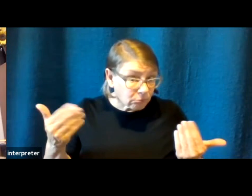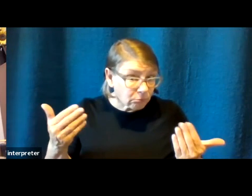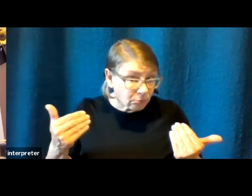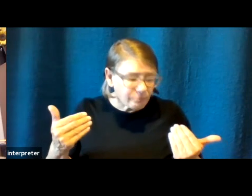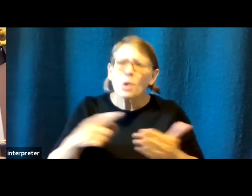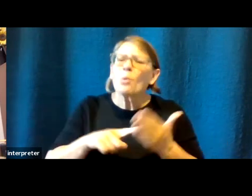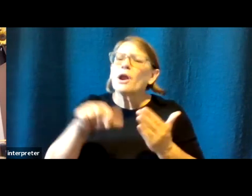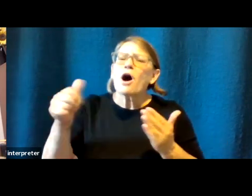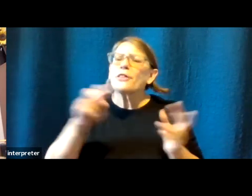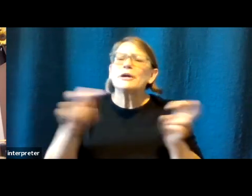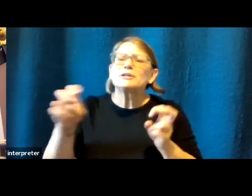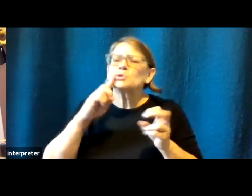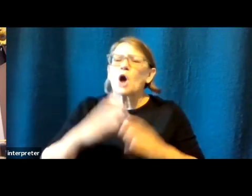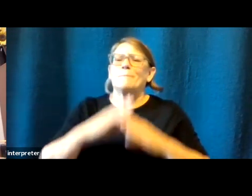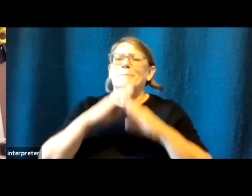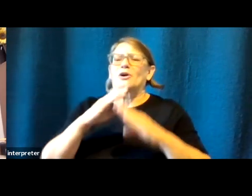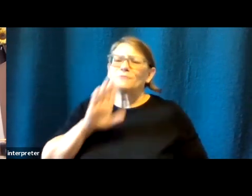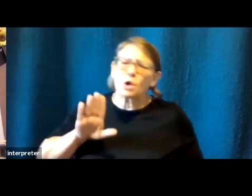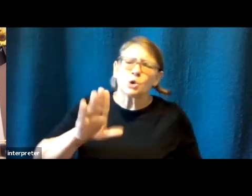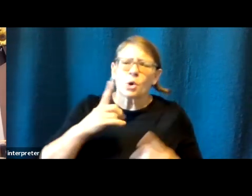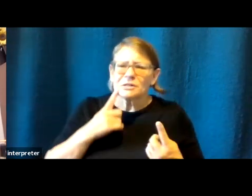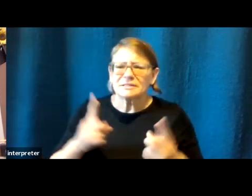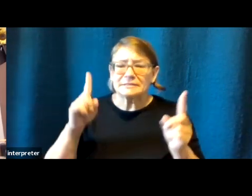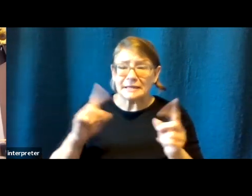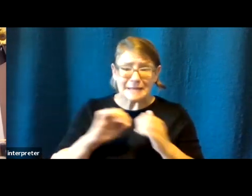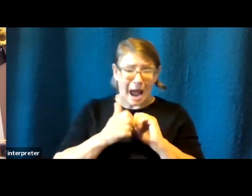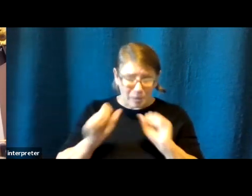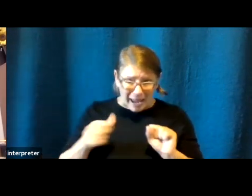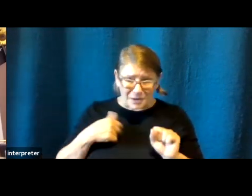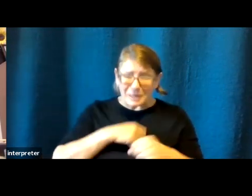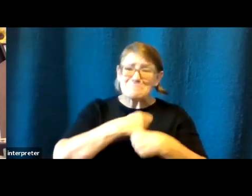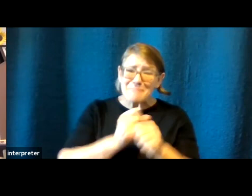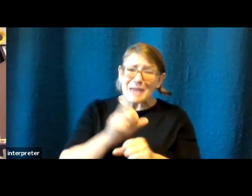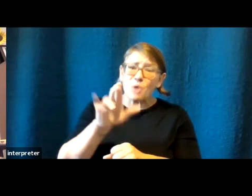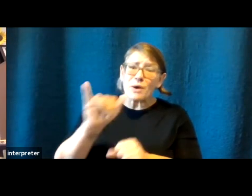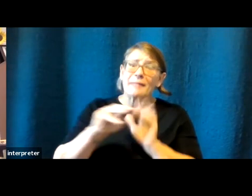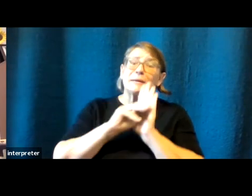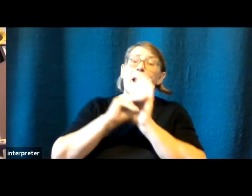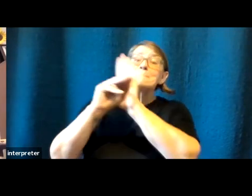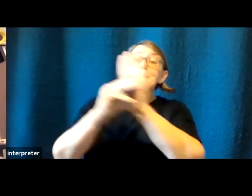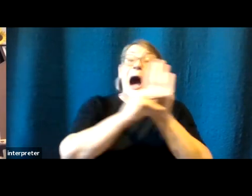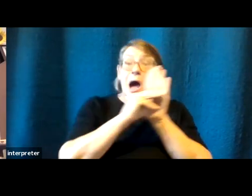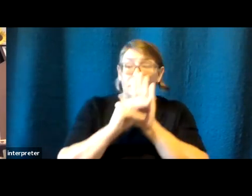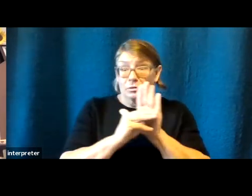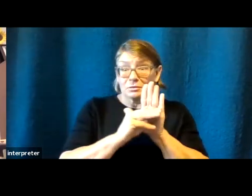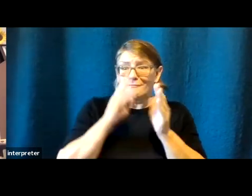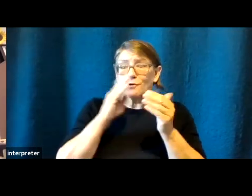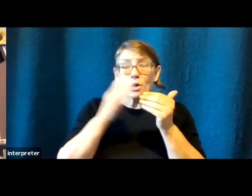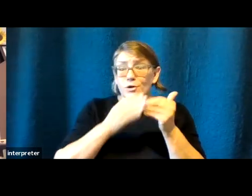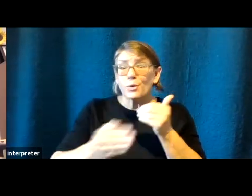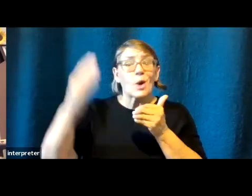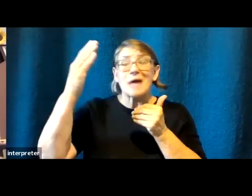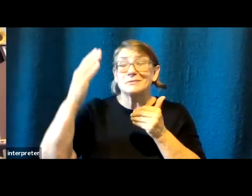What other issues are barriers to your success? How can we make Rhode Island a model for breaking down